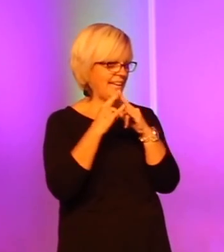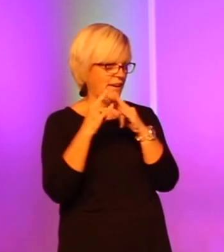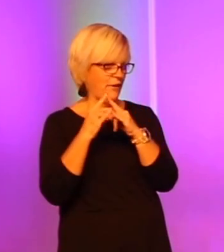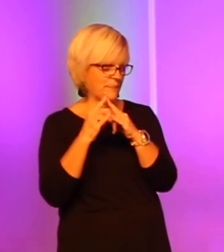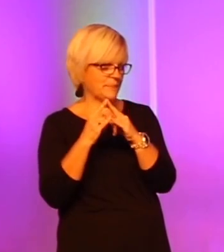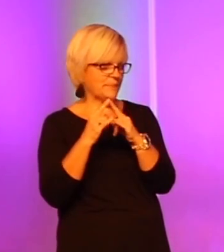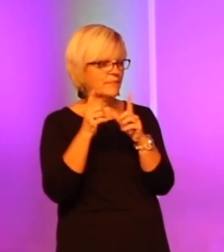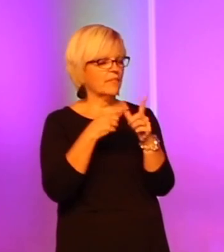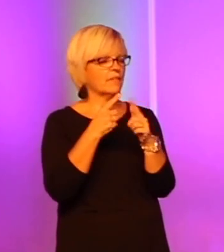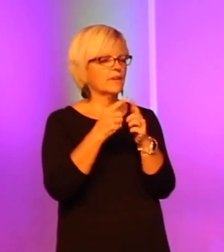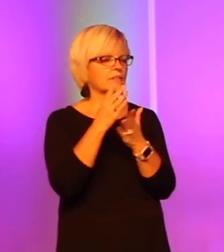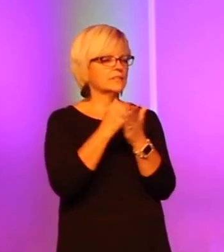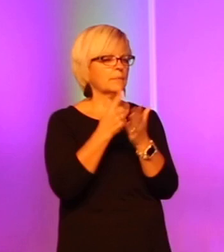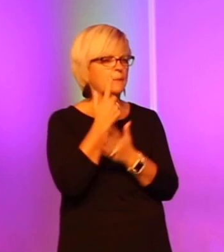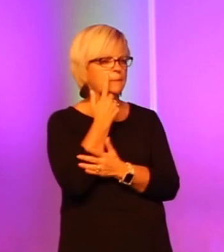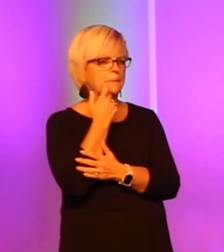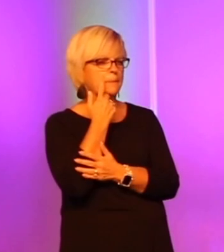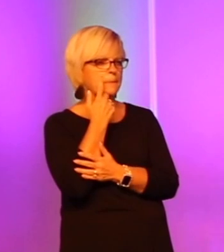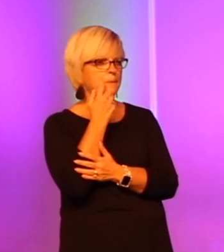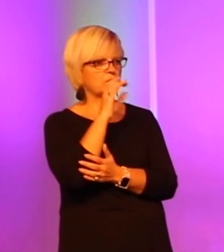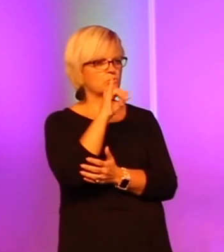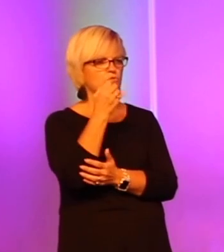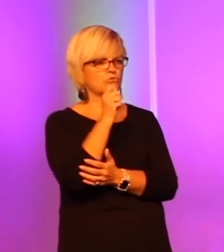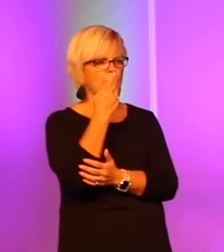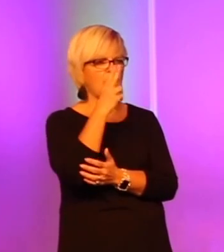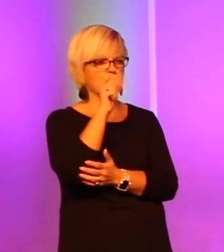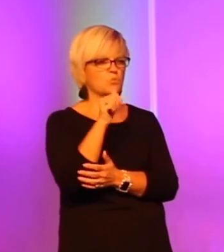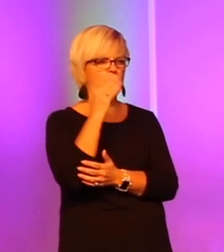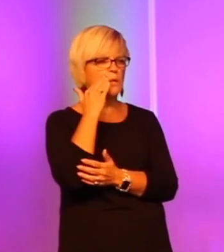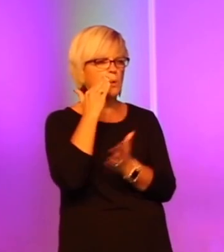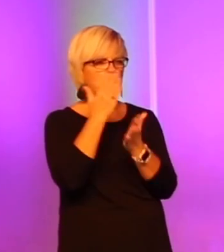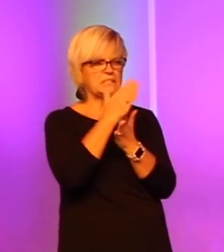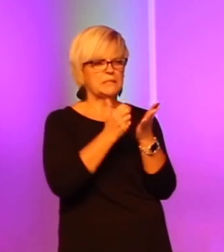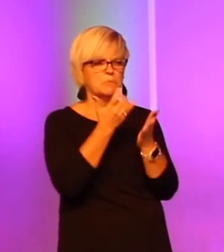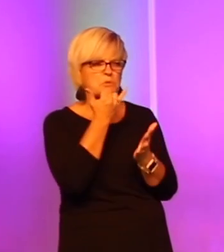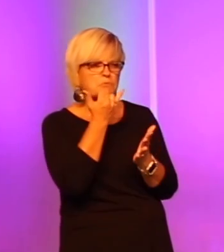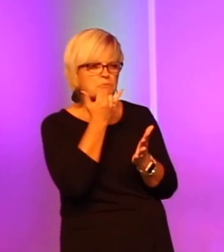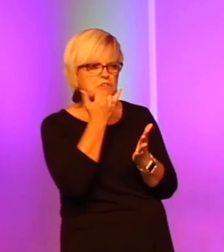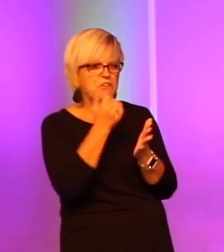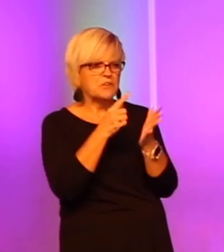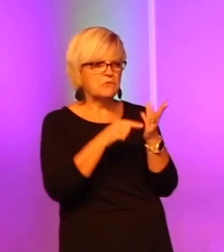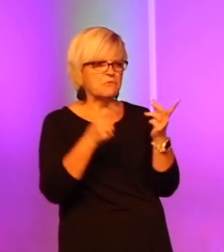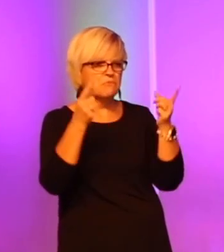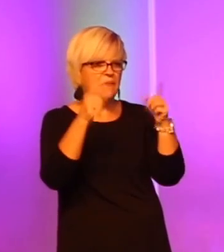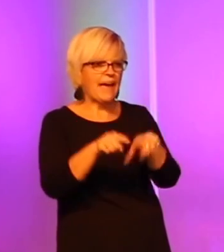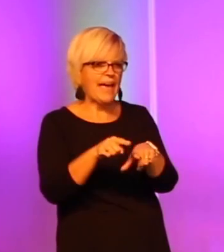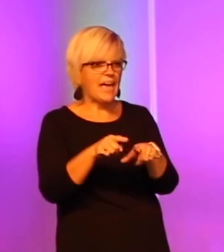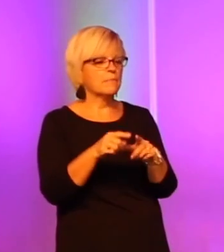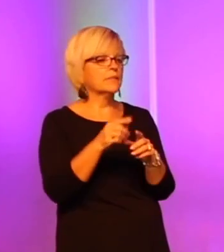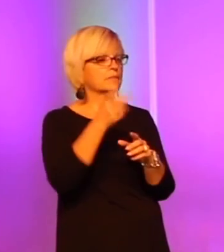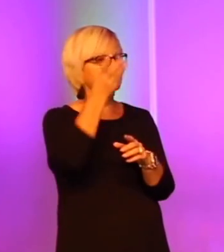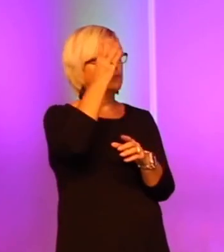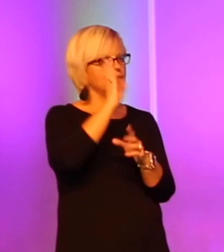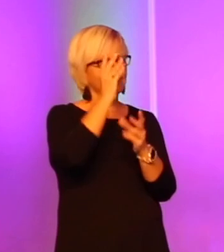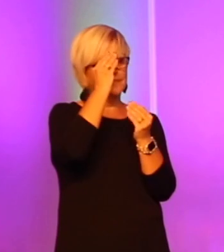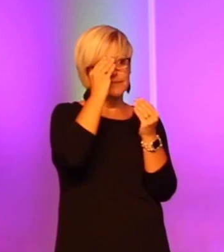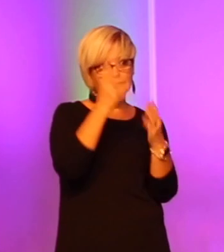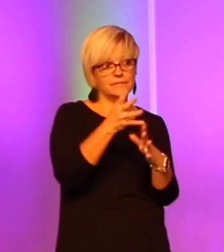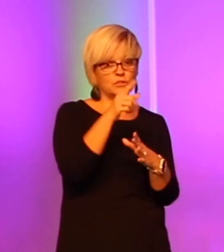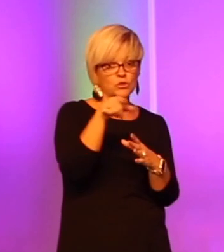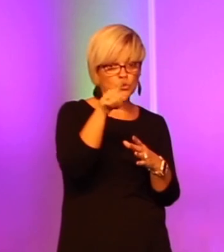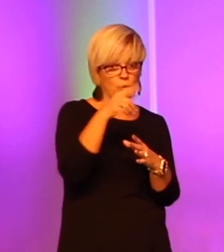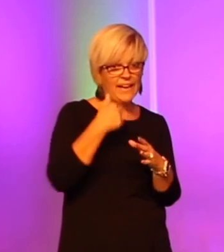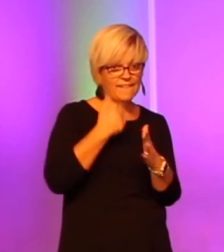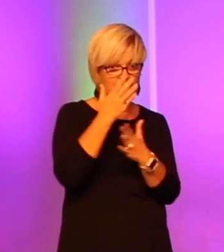something becomes fishy. Joshua knows something's wrong here. What's happened? And so he realizes, God tells him, hey, you've got someone